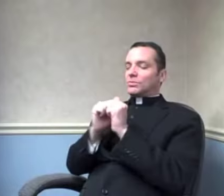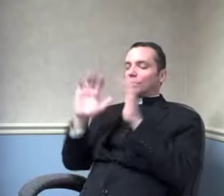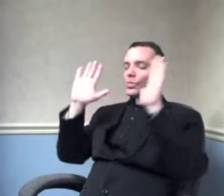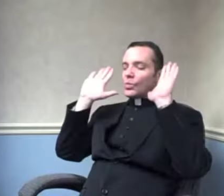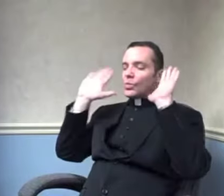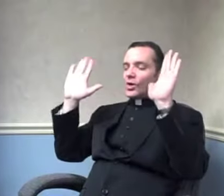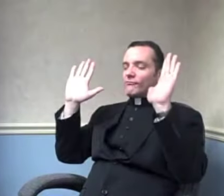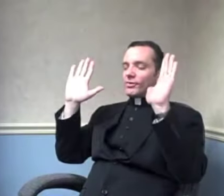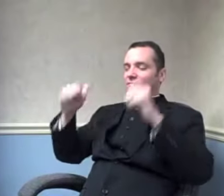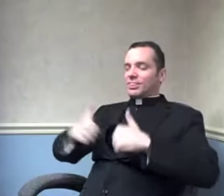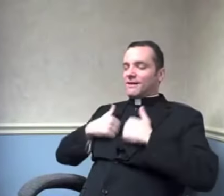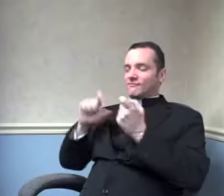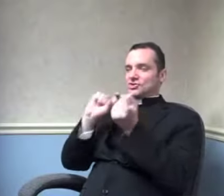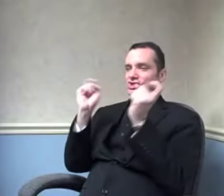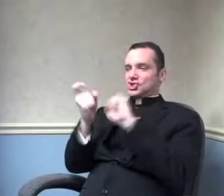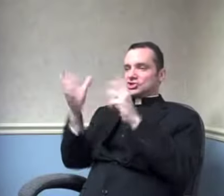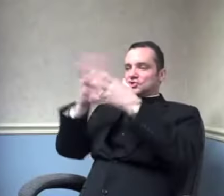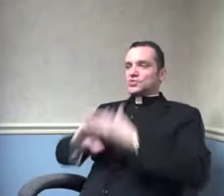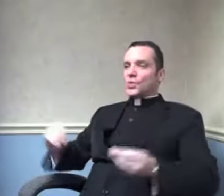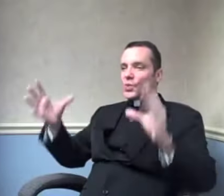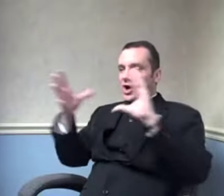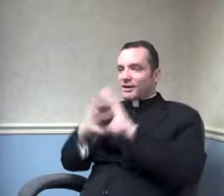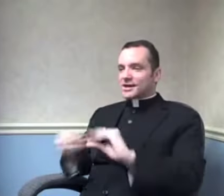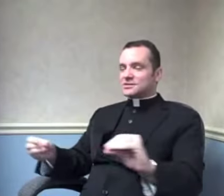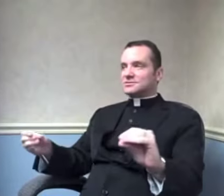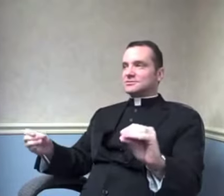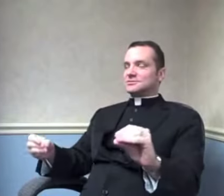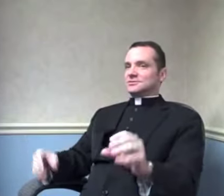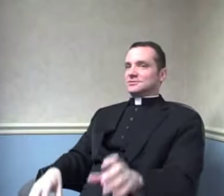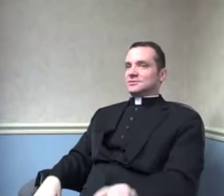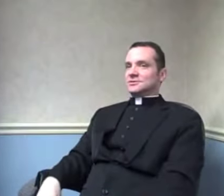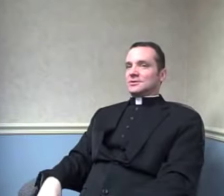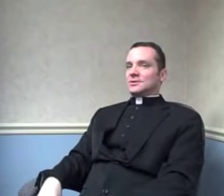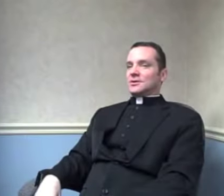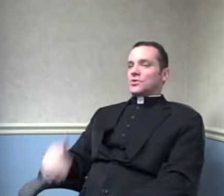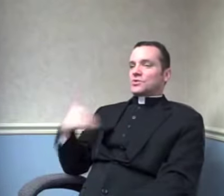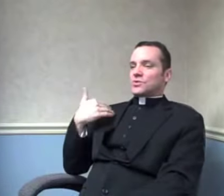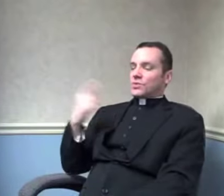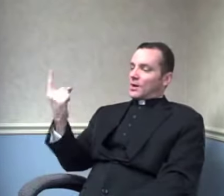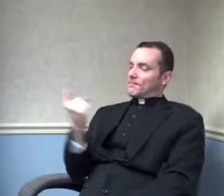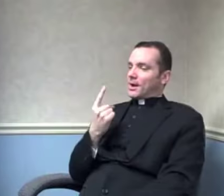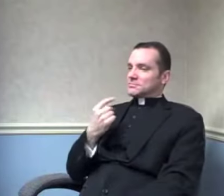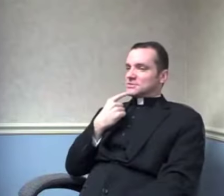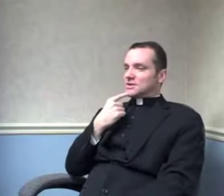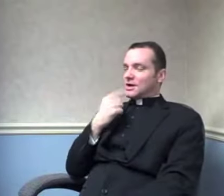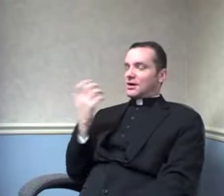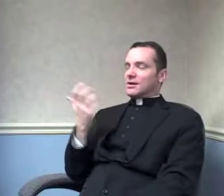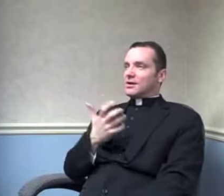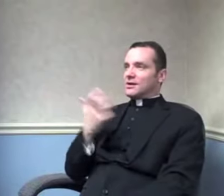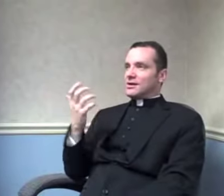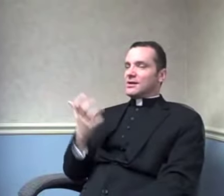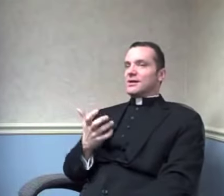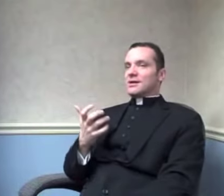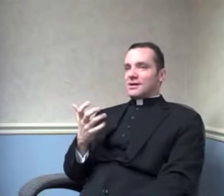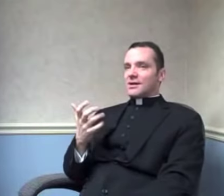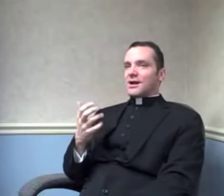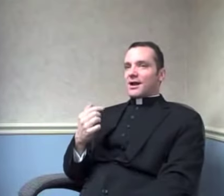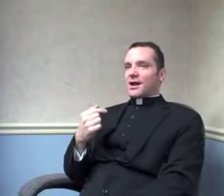They come back home with, wonderful life-changing stories. I had one young person come up to me